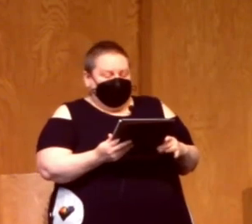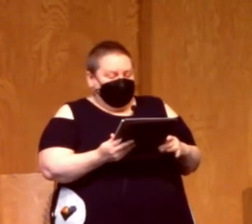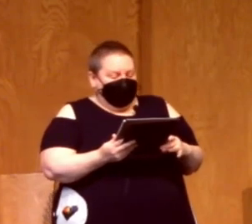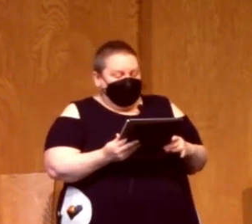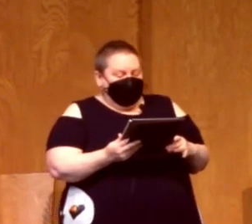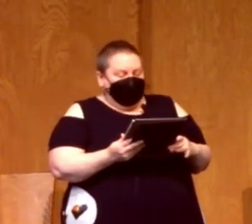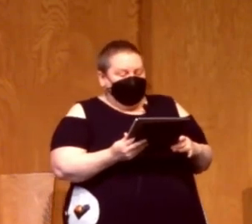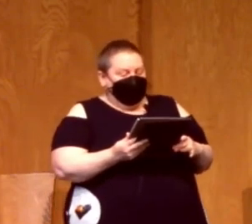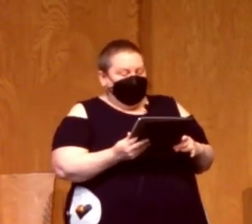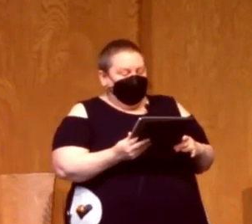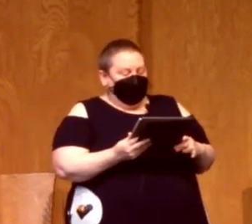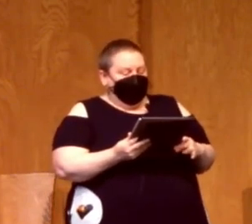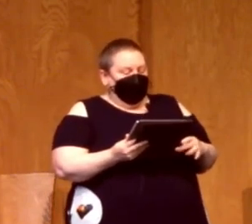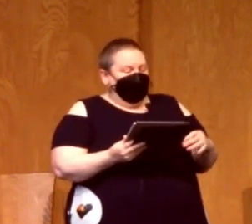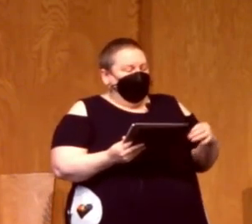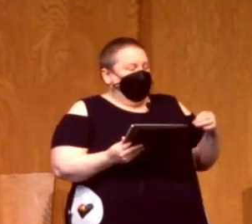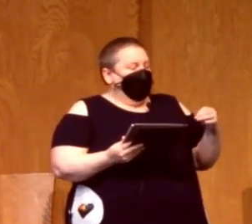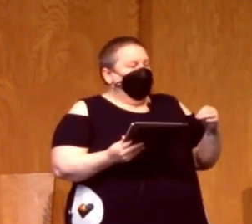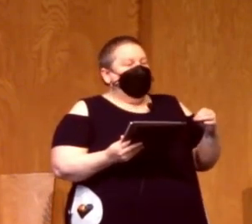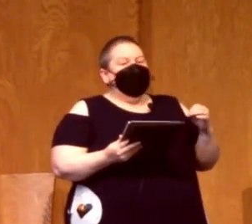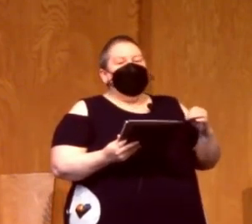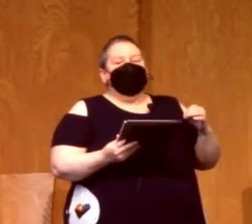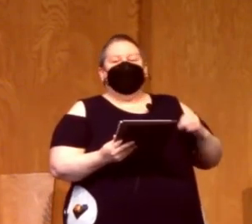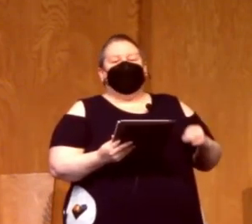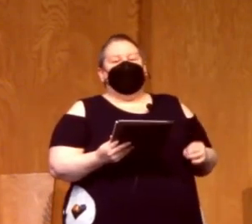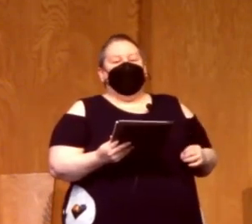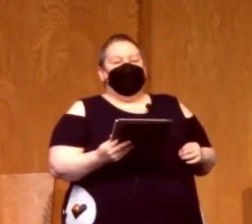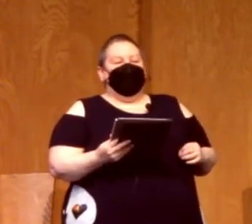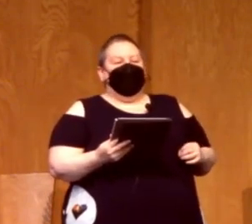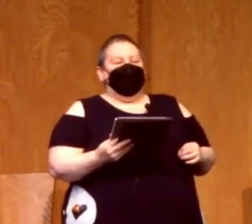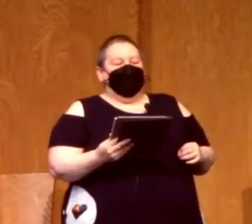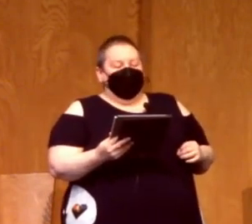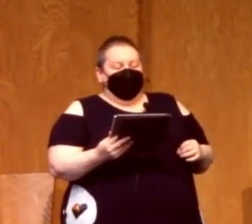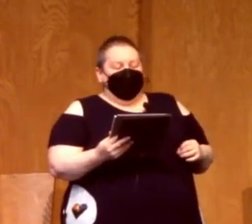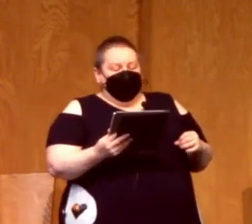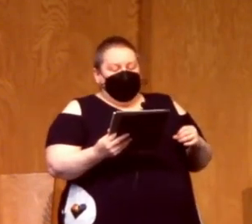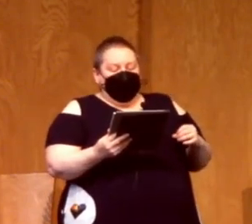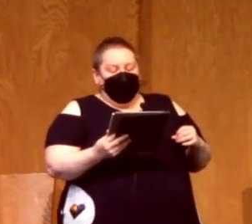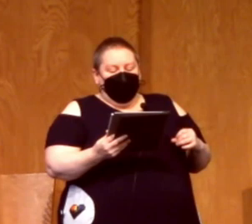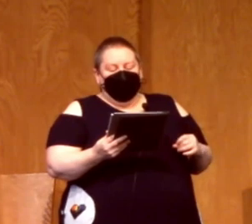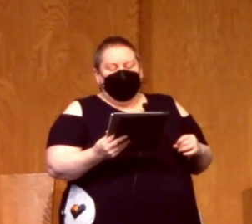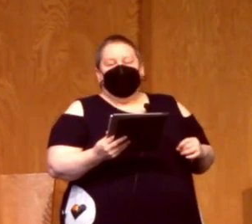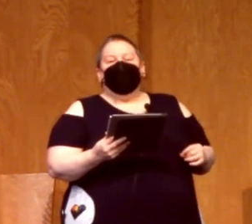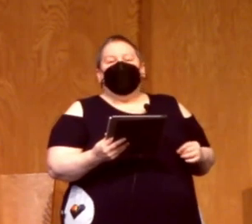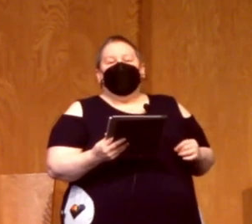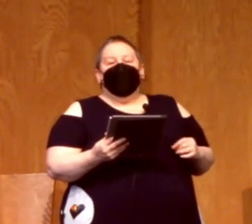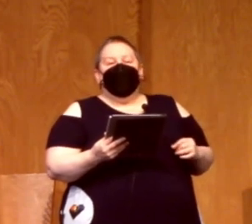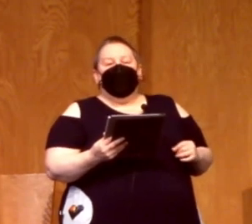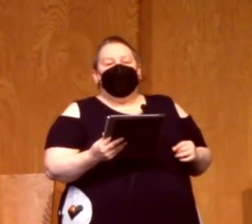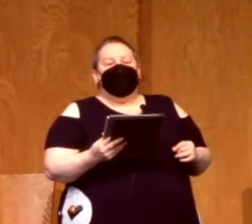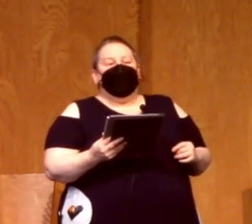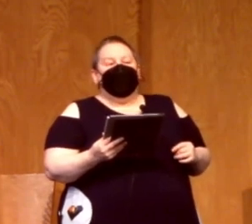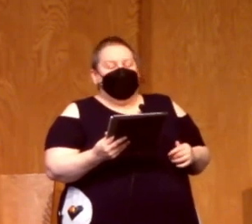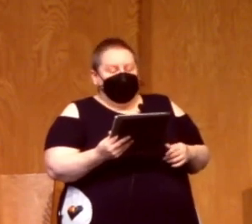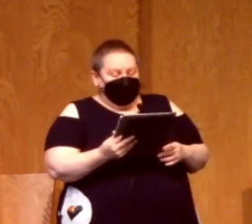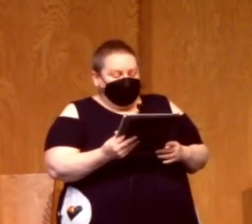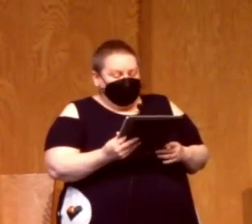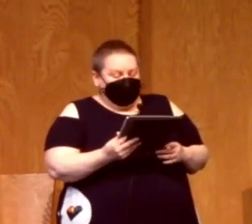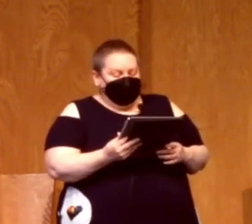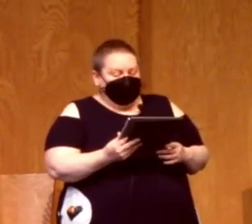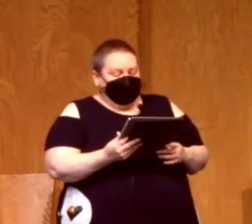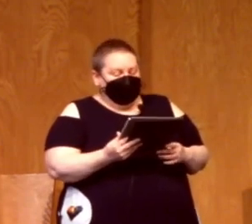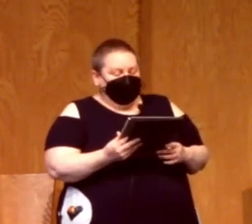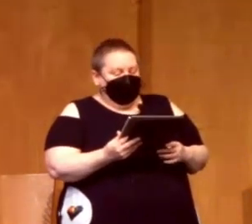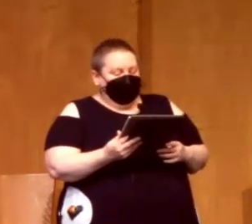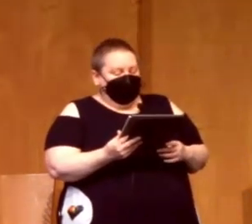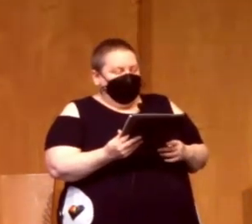and relieved. Who can say when the holy might be held among